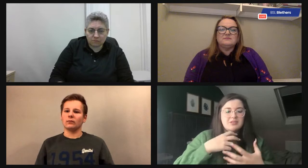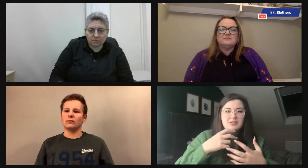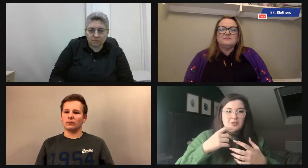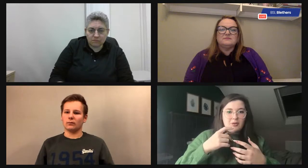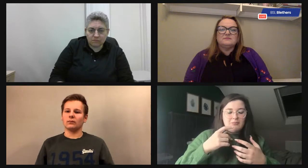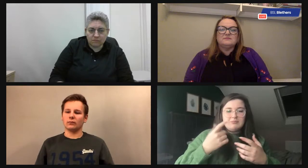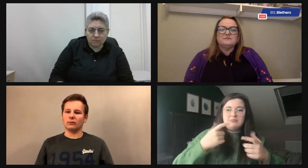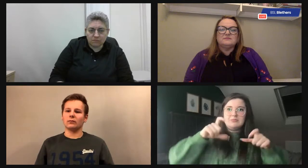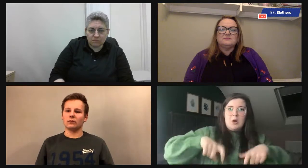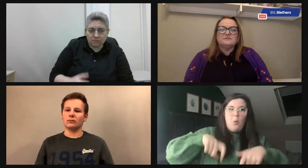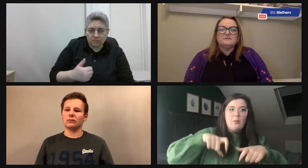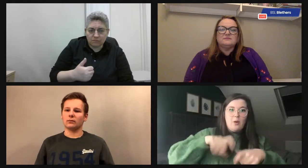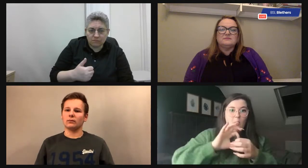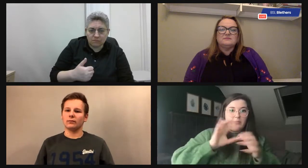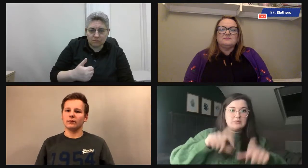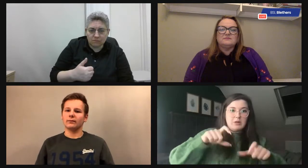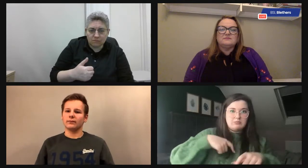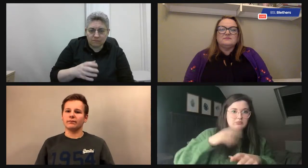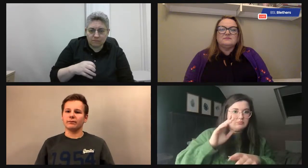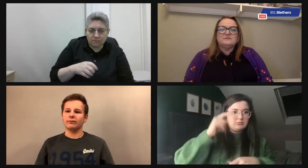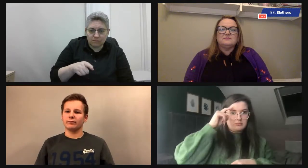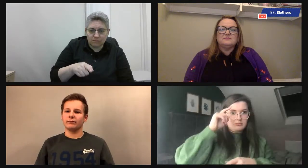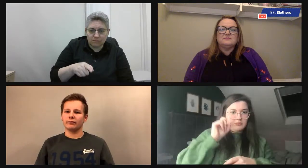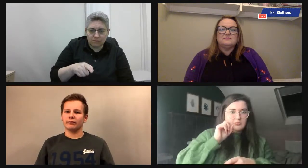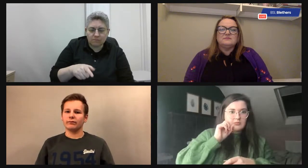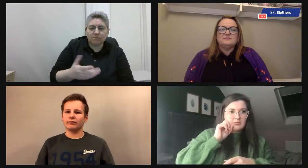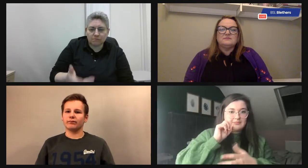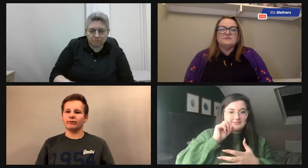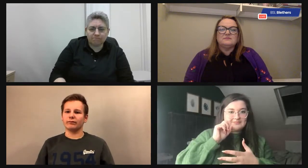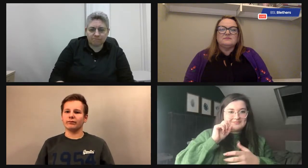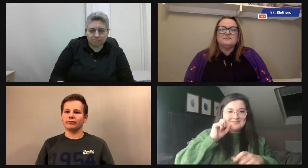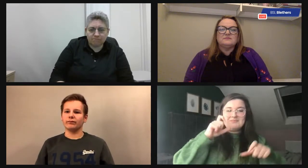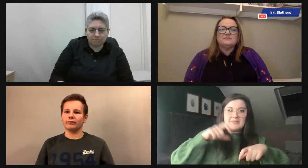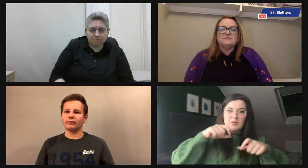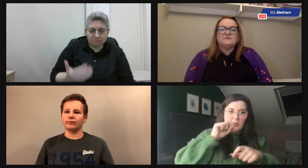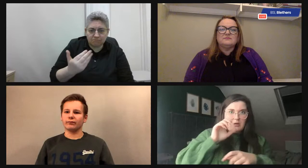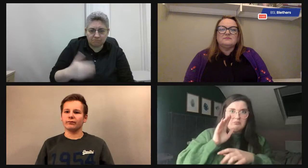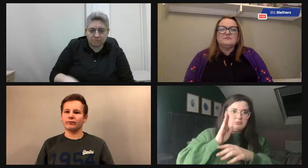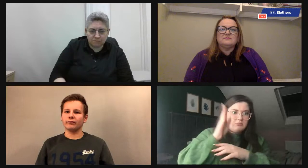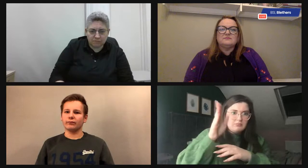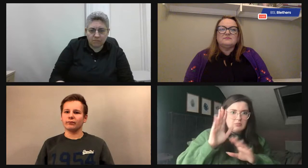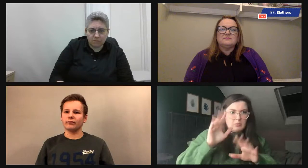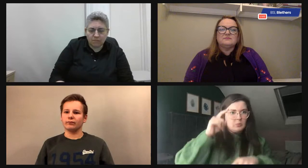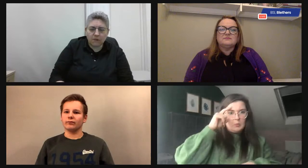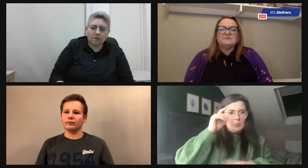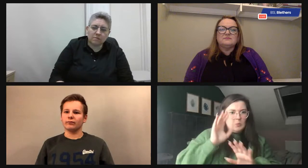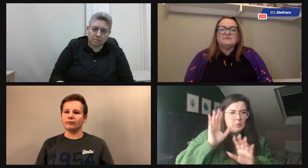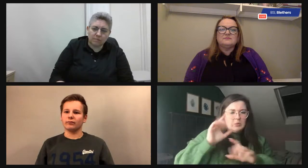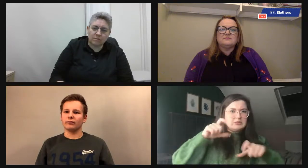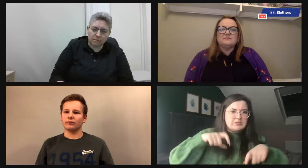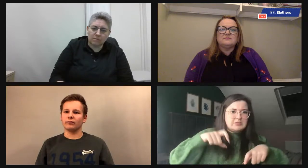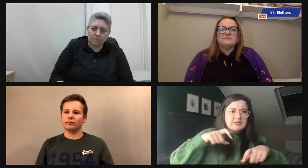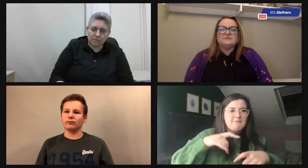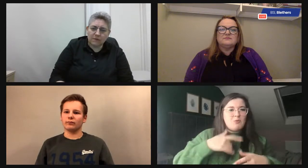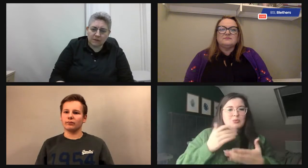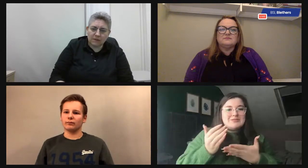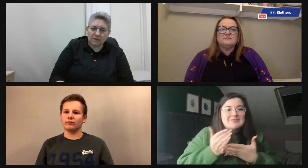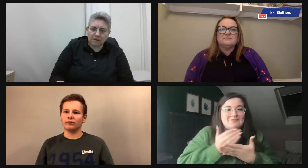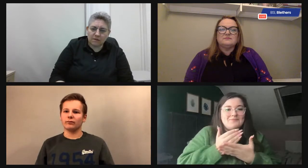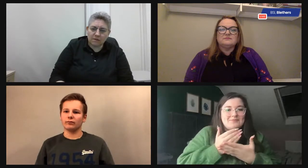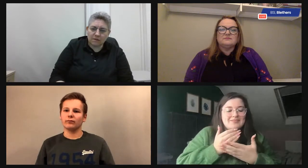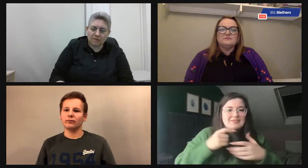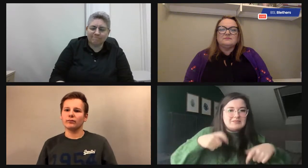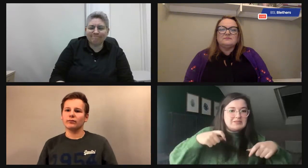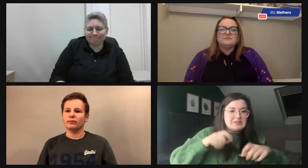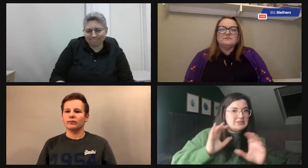was there. There was lots of anxiety. You know, you had to stay at home. Frozen. Oh, you're there. Go on. Go ahead, Erin. Yep. Yeah, yeah, you just had